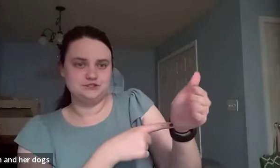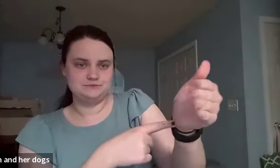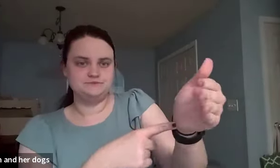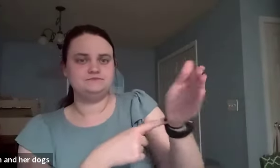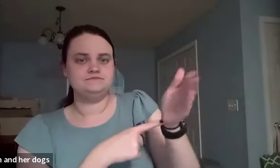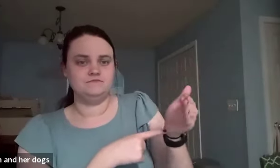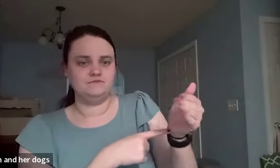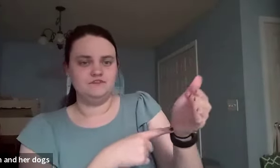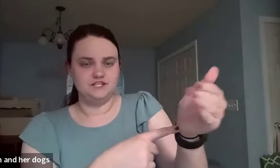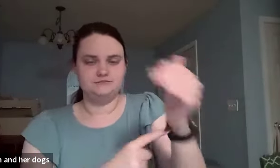Fish, fish.